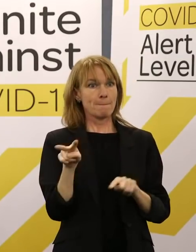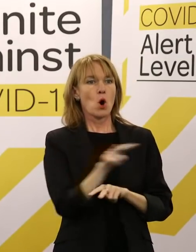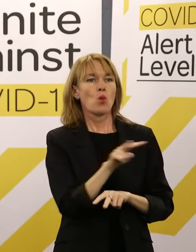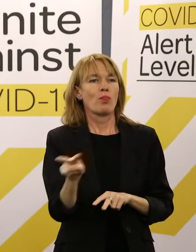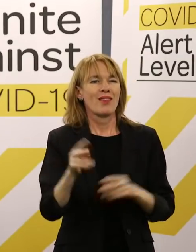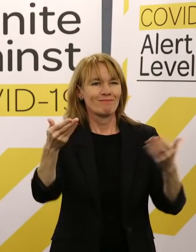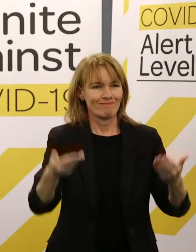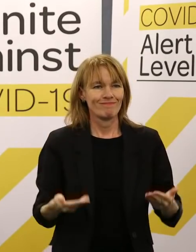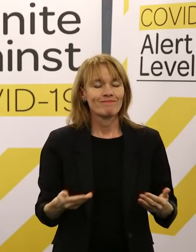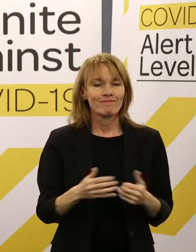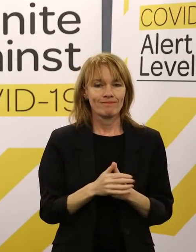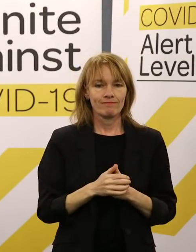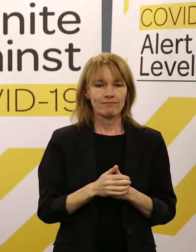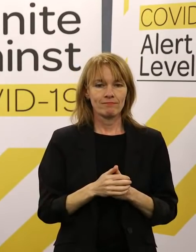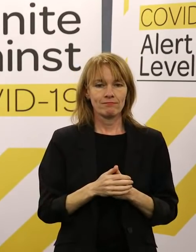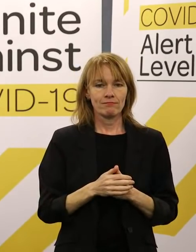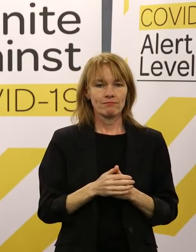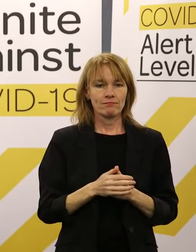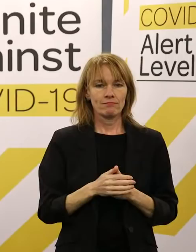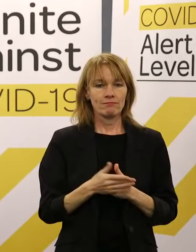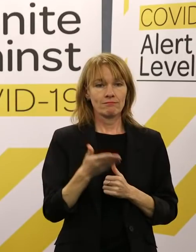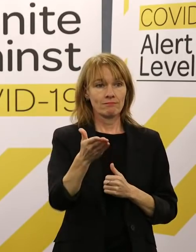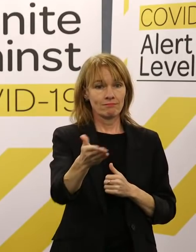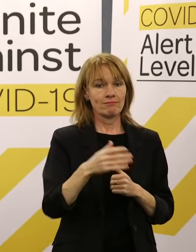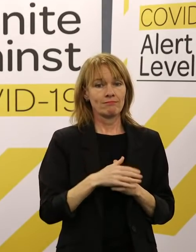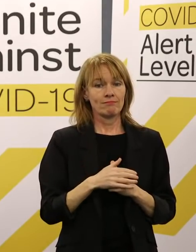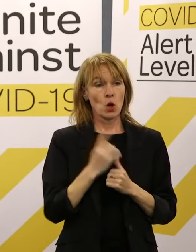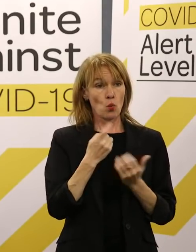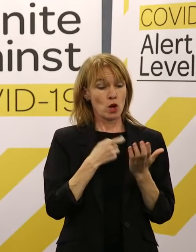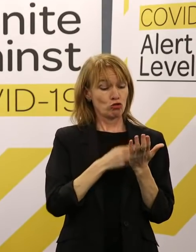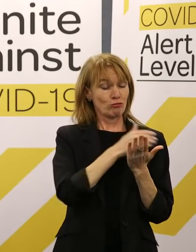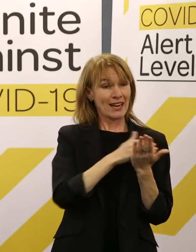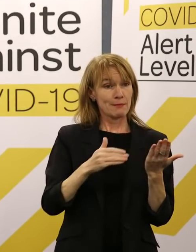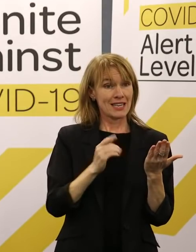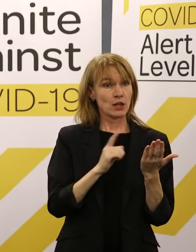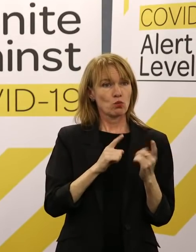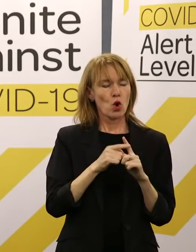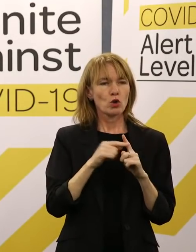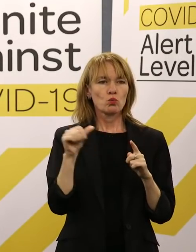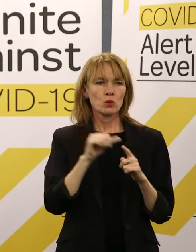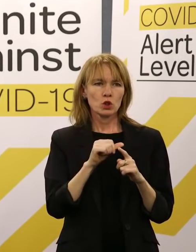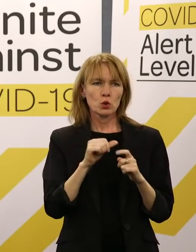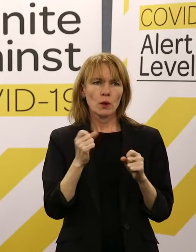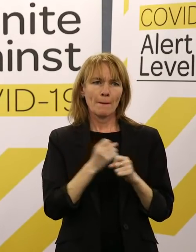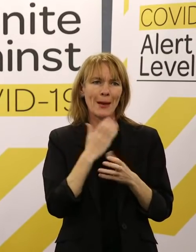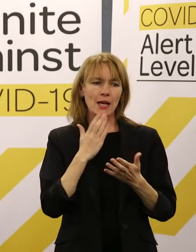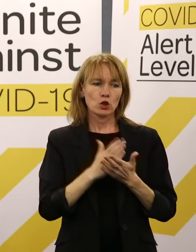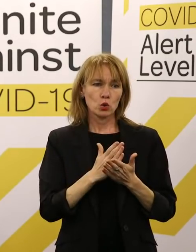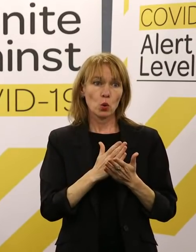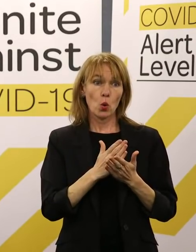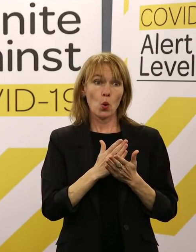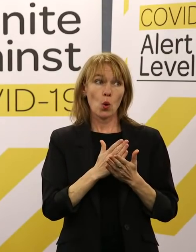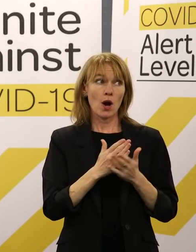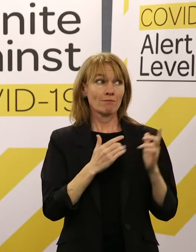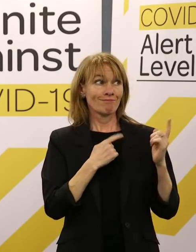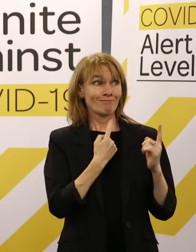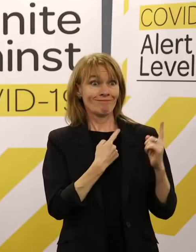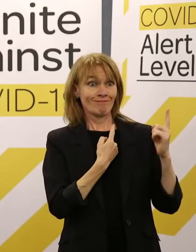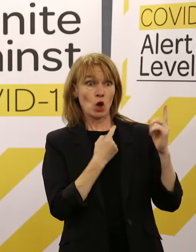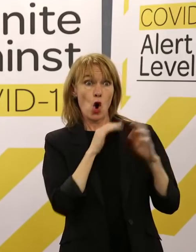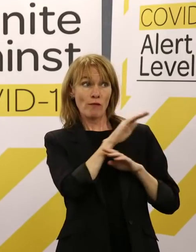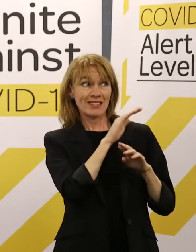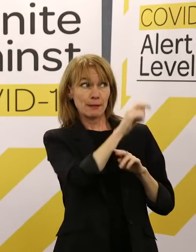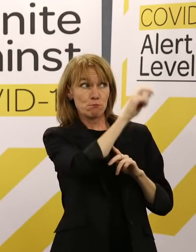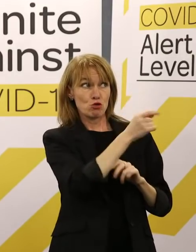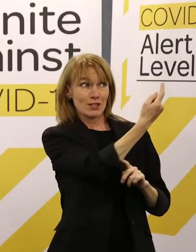of the recommendations was an urgent review of the PPE from start to finish of someone's journey into managed isolation. Is that something